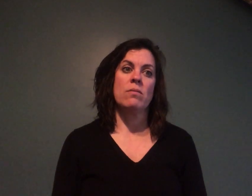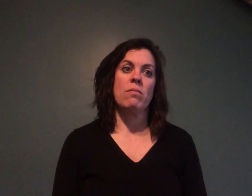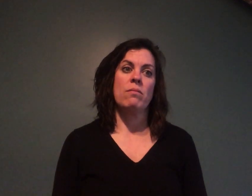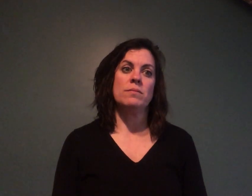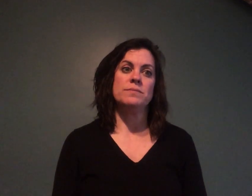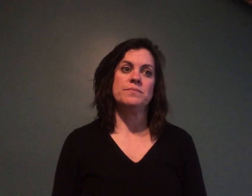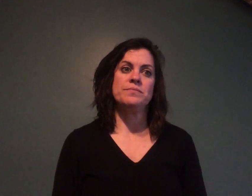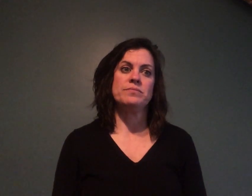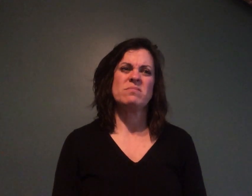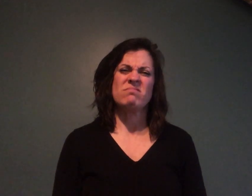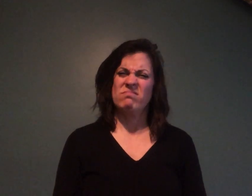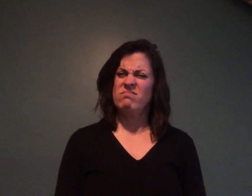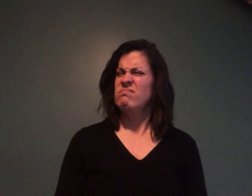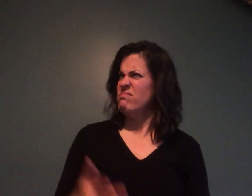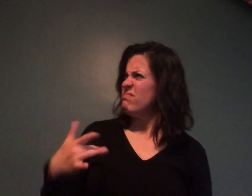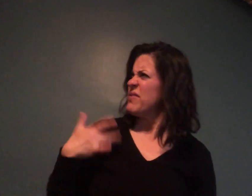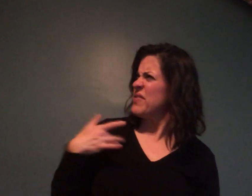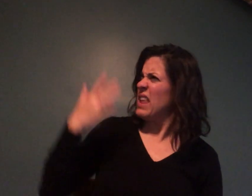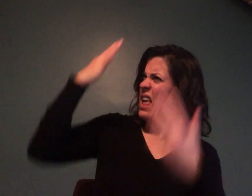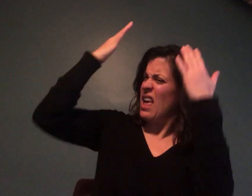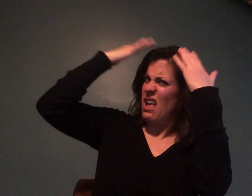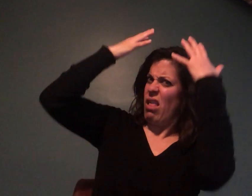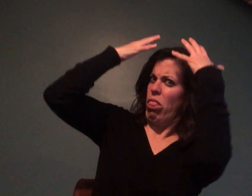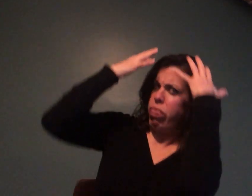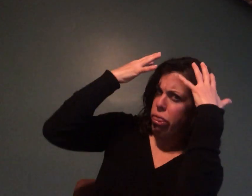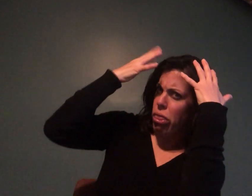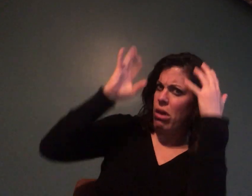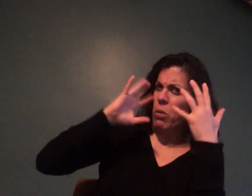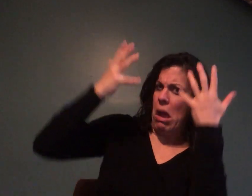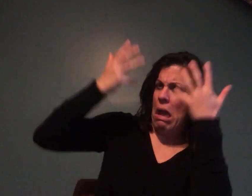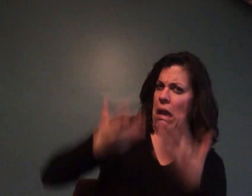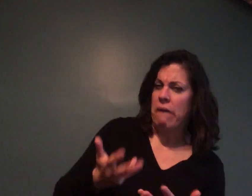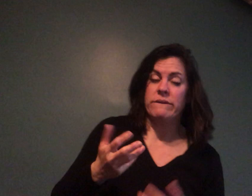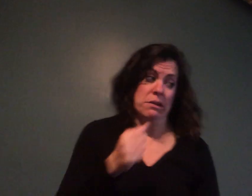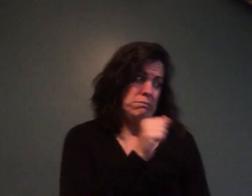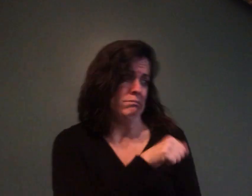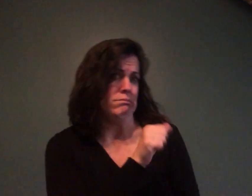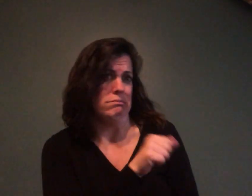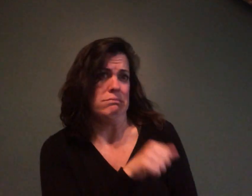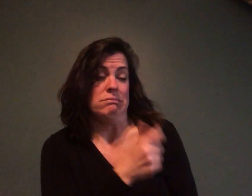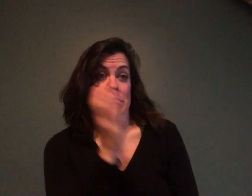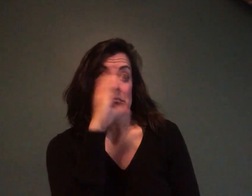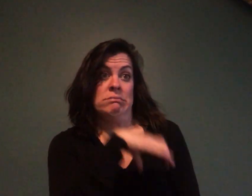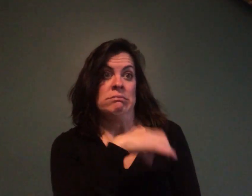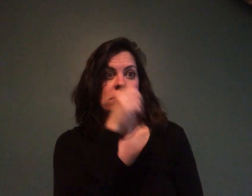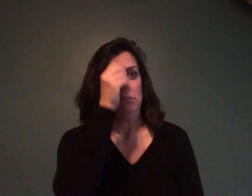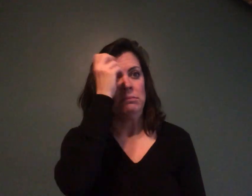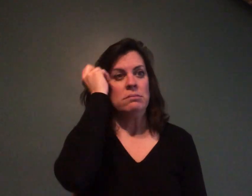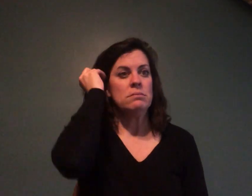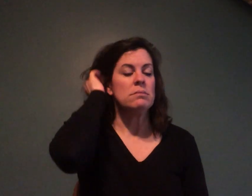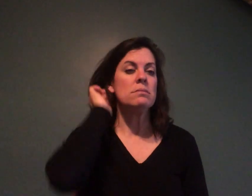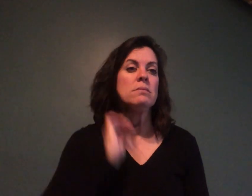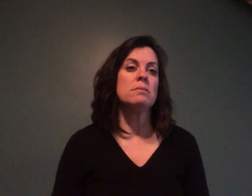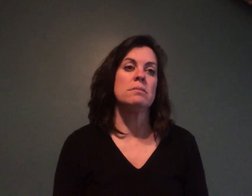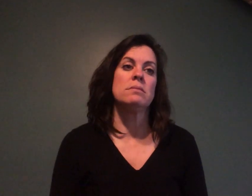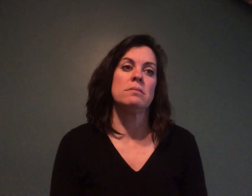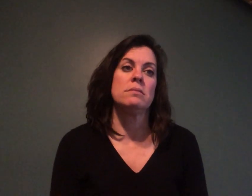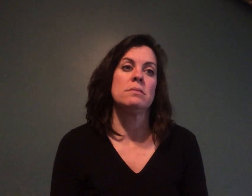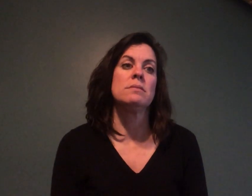be. Right here. I don't know how many times we said this. Always inspect electrical power tools before you use